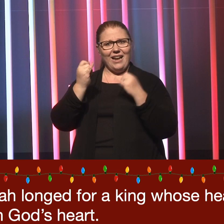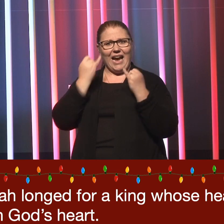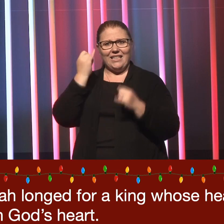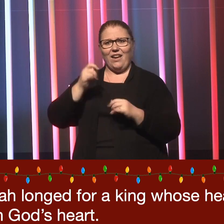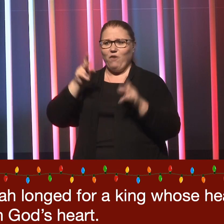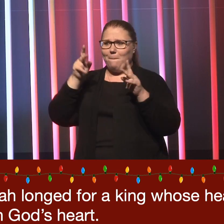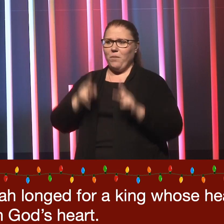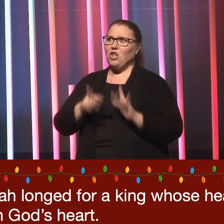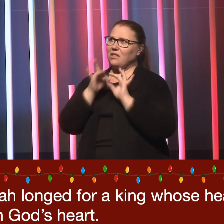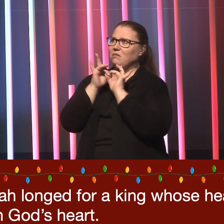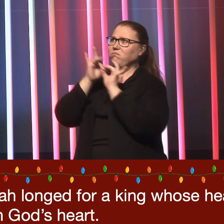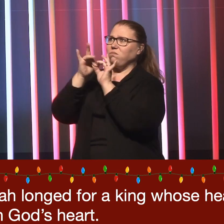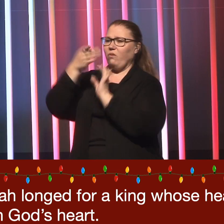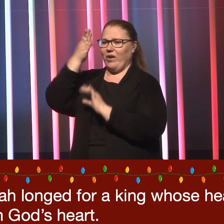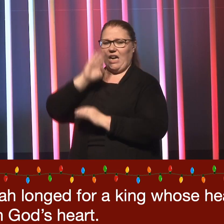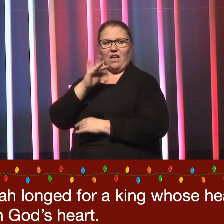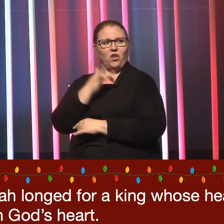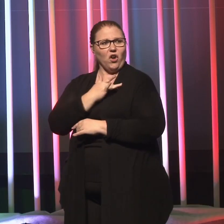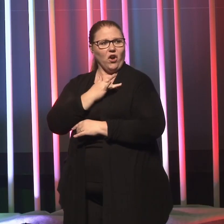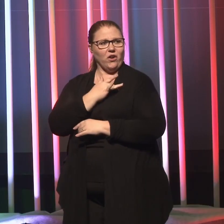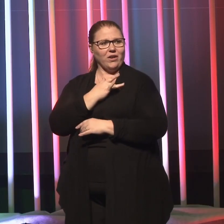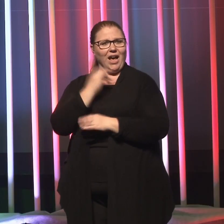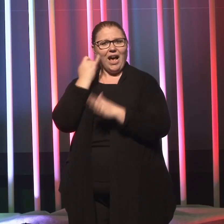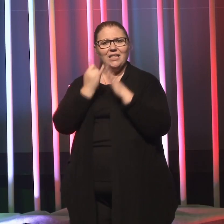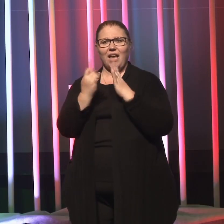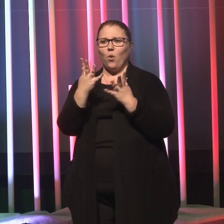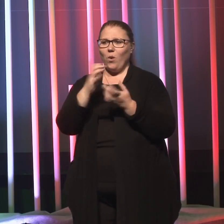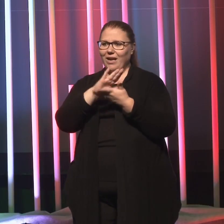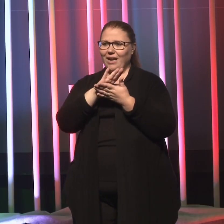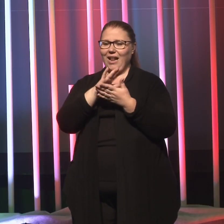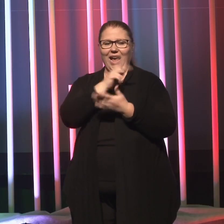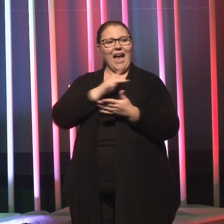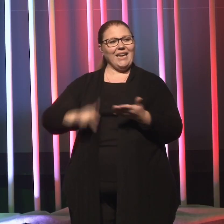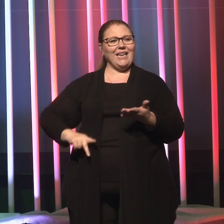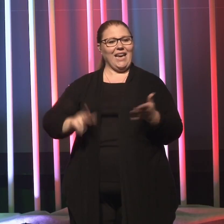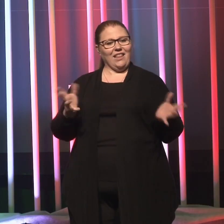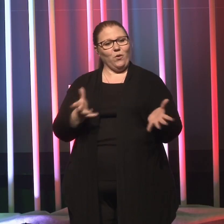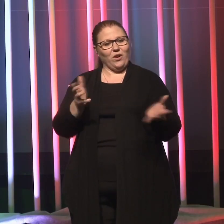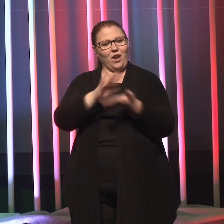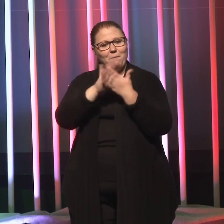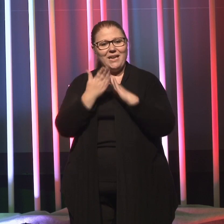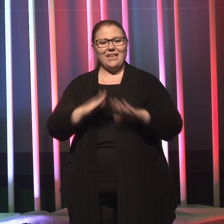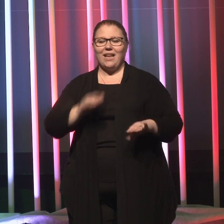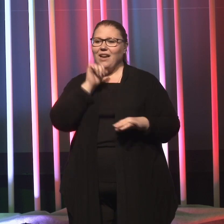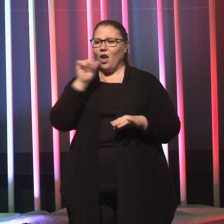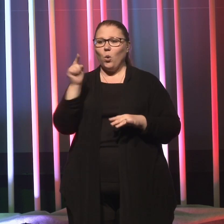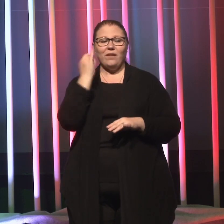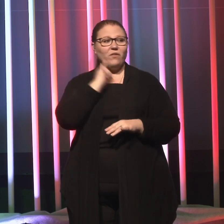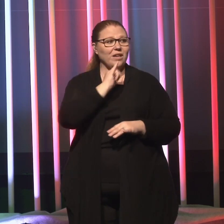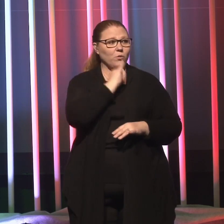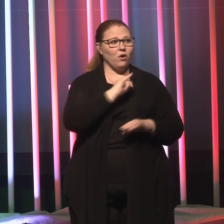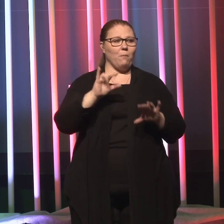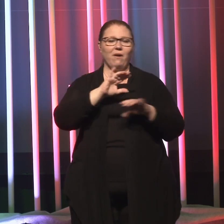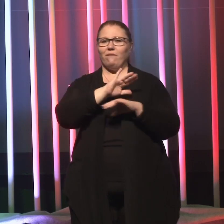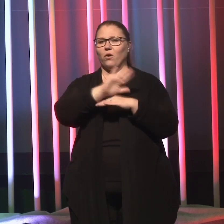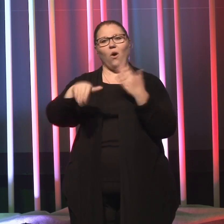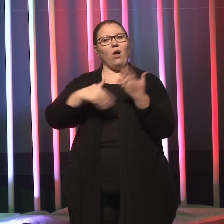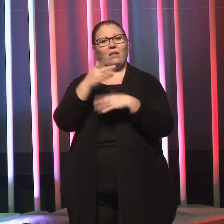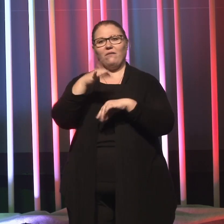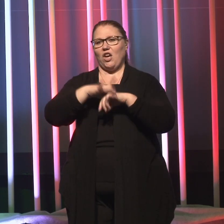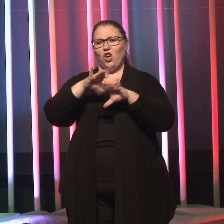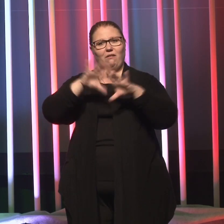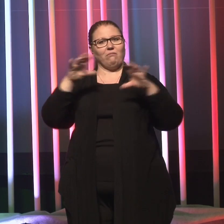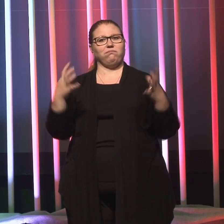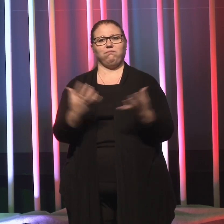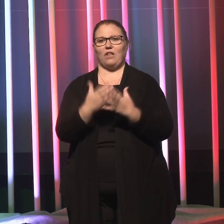God's own heart, that's what Isaiah wanted. He wanted a king that would promote peace, not just for the nation of Israel, but for the whole earth, for all people, justice for the